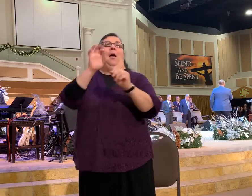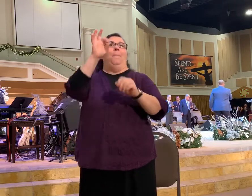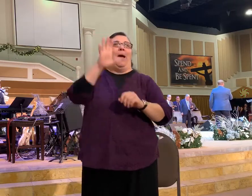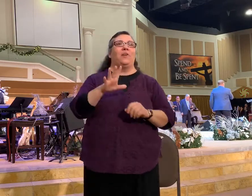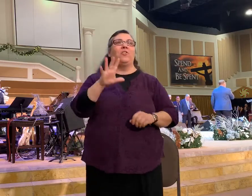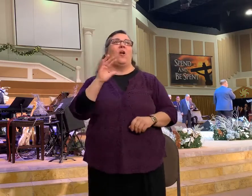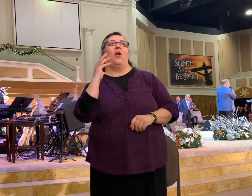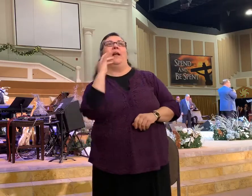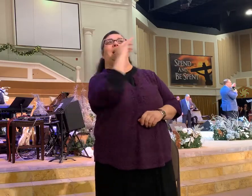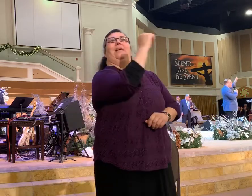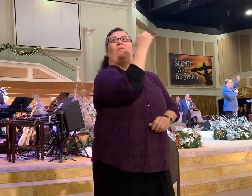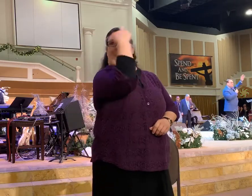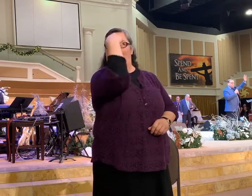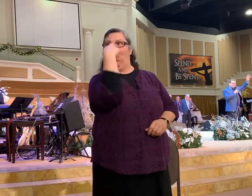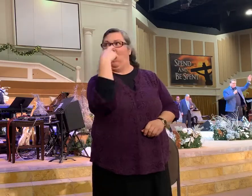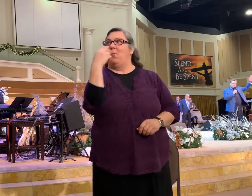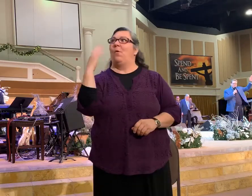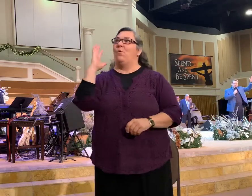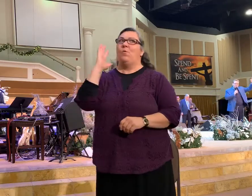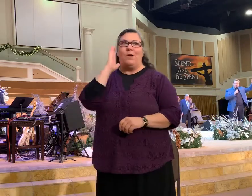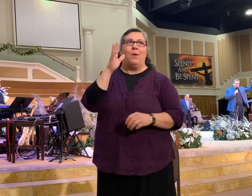home and talks about it. How many want to hear about it?